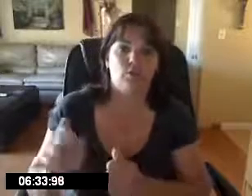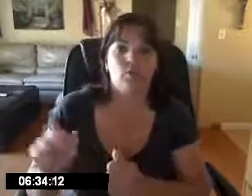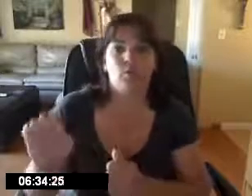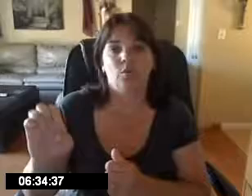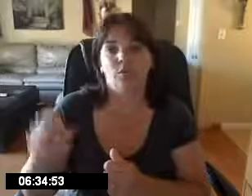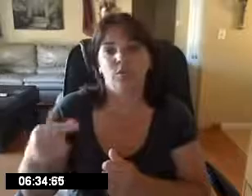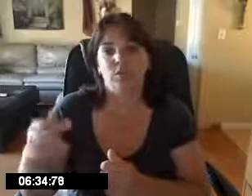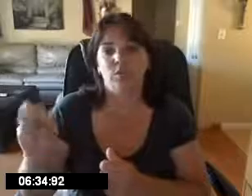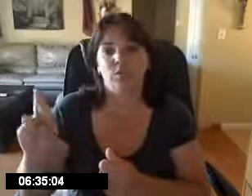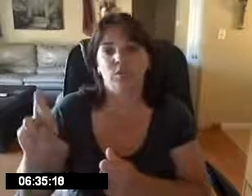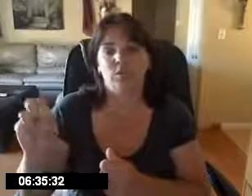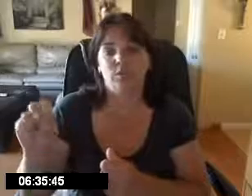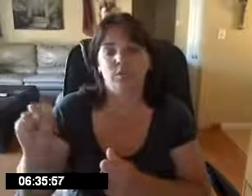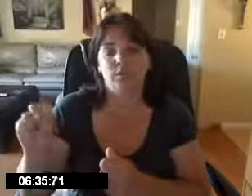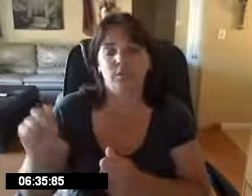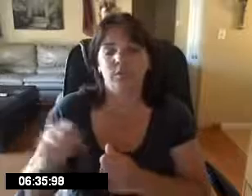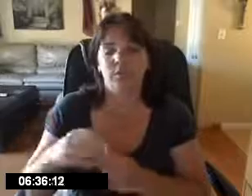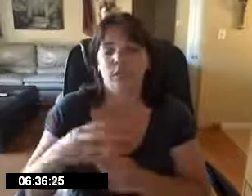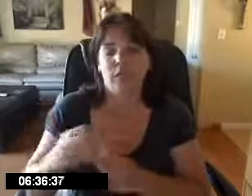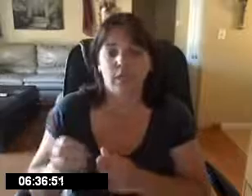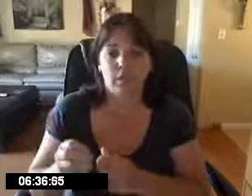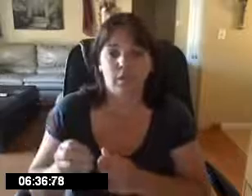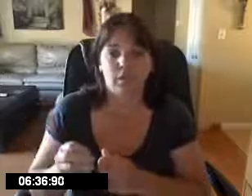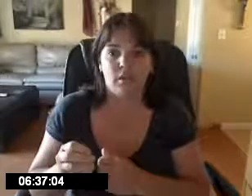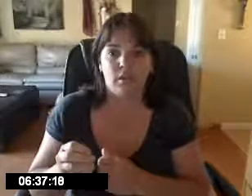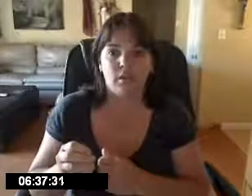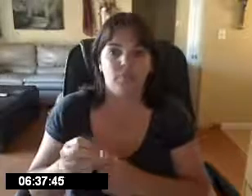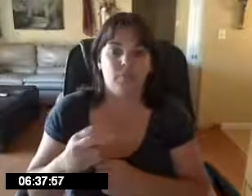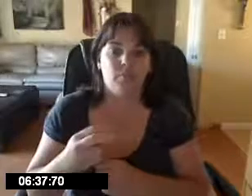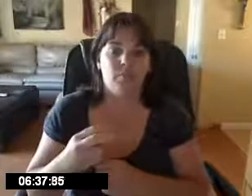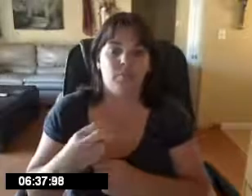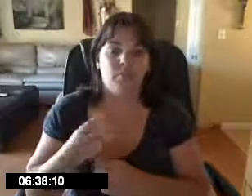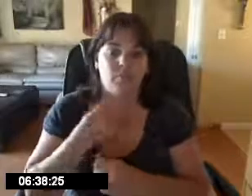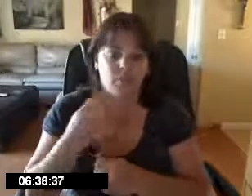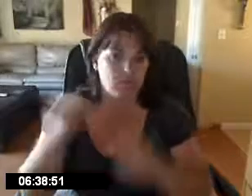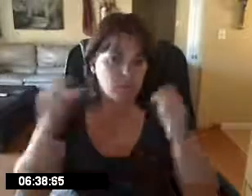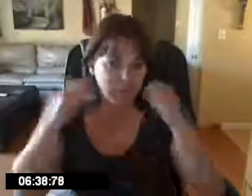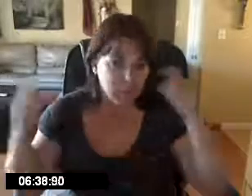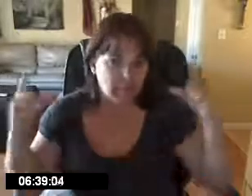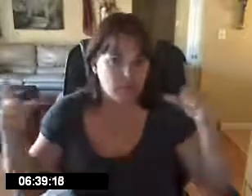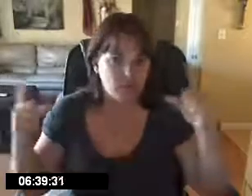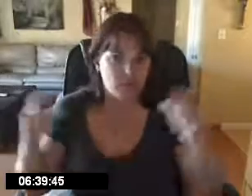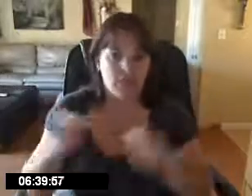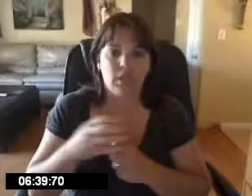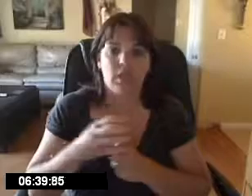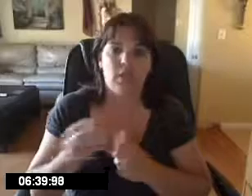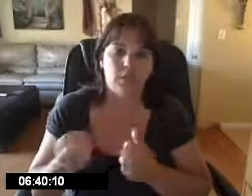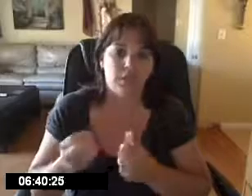rhythm, intonation, pitch, and other suprasegmental features.